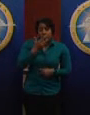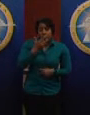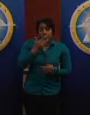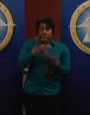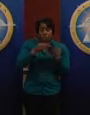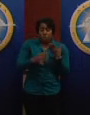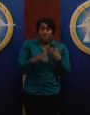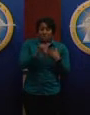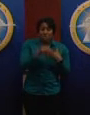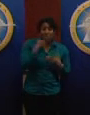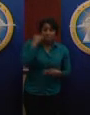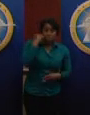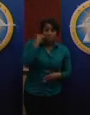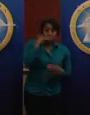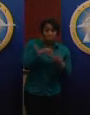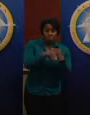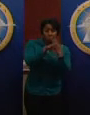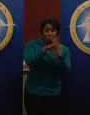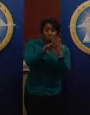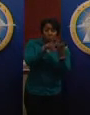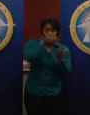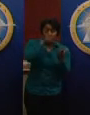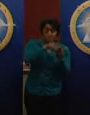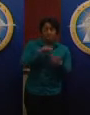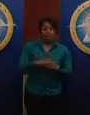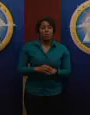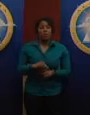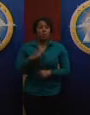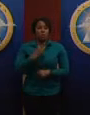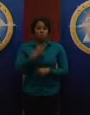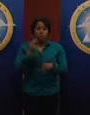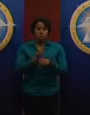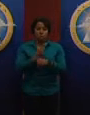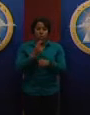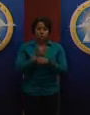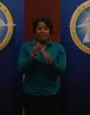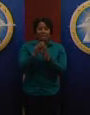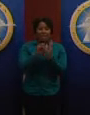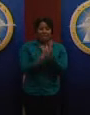resources for them. So what we have, again, invested in is statewide digital curriculum.